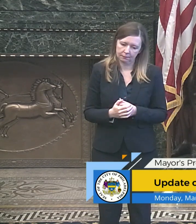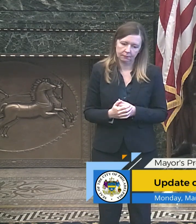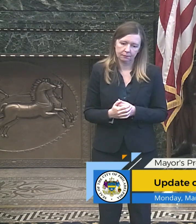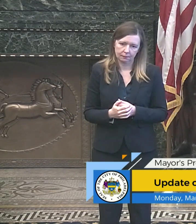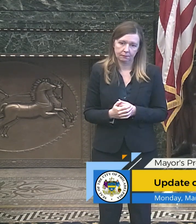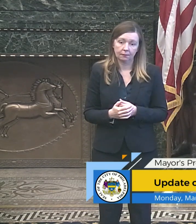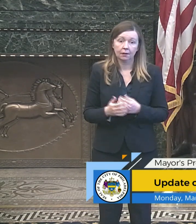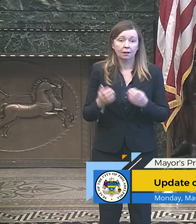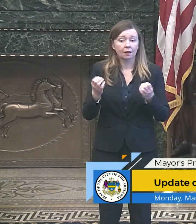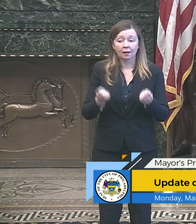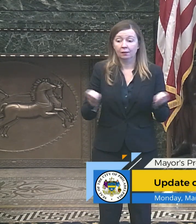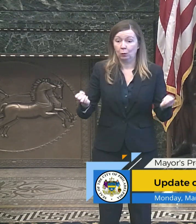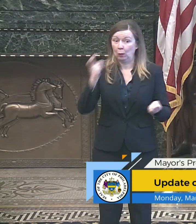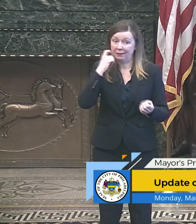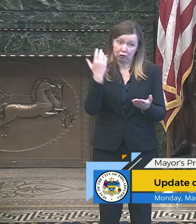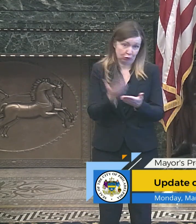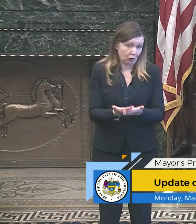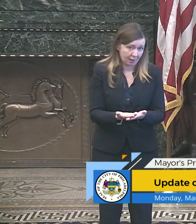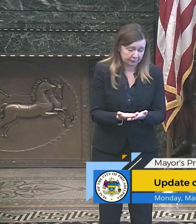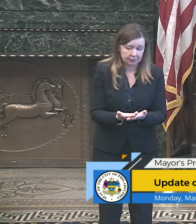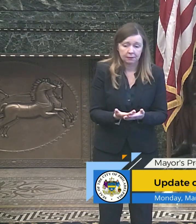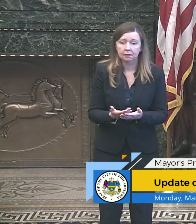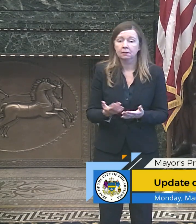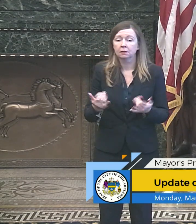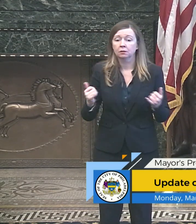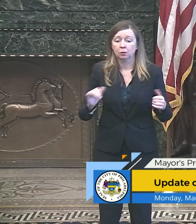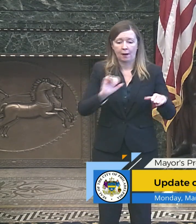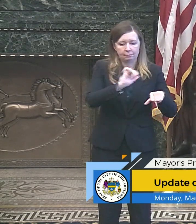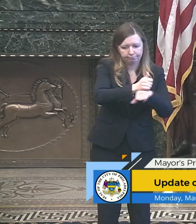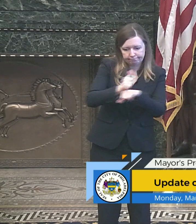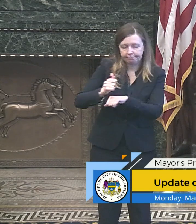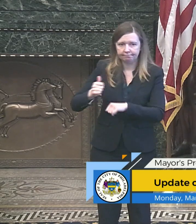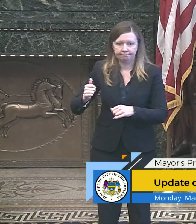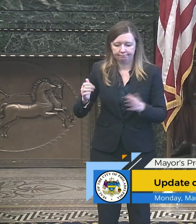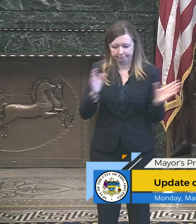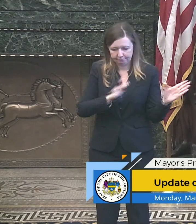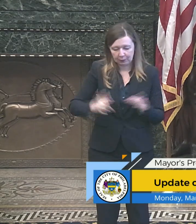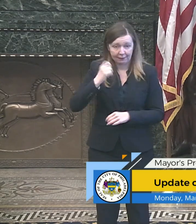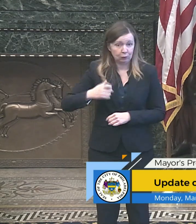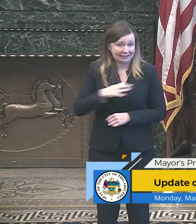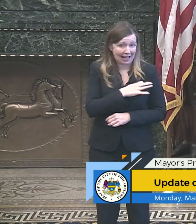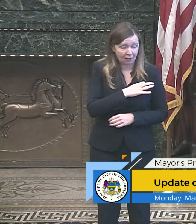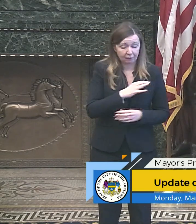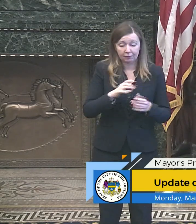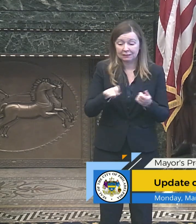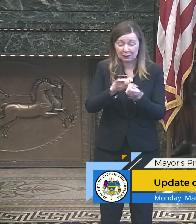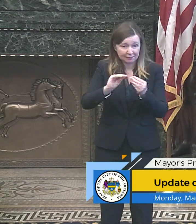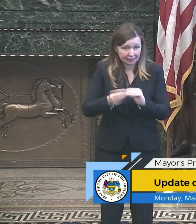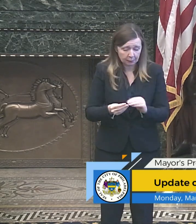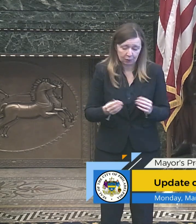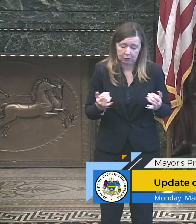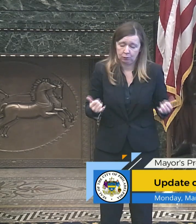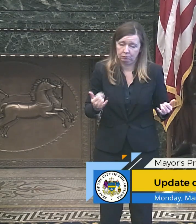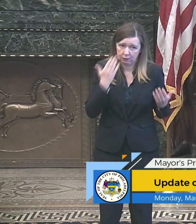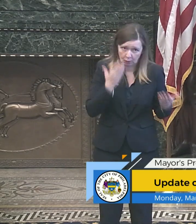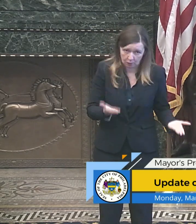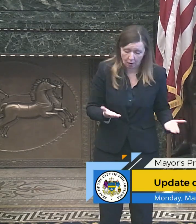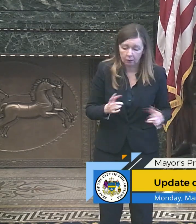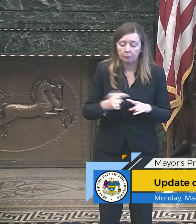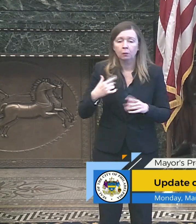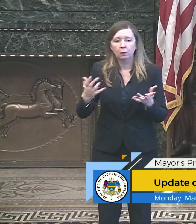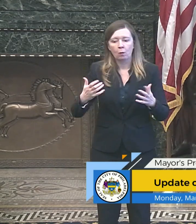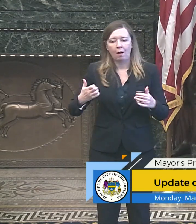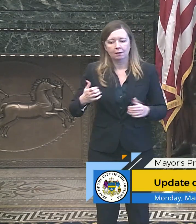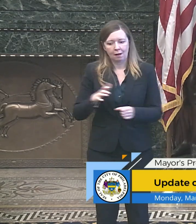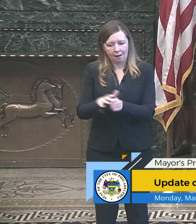The equipment has just arrived, and we're now putting together a staffing plan for it, so we don't have specific numbers on that now. We want to have enough staff to be able